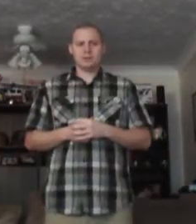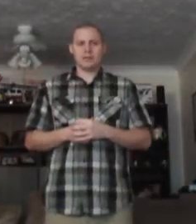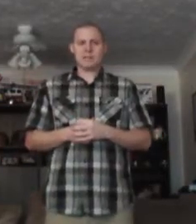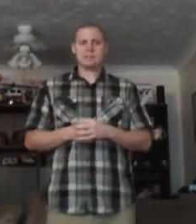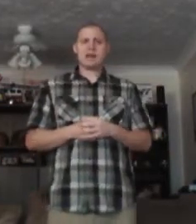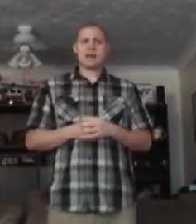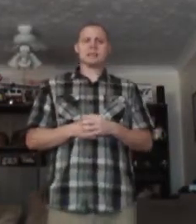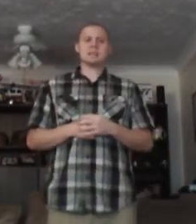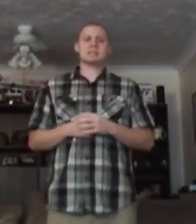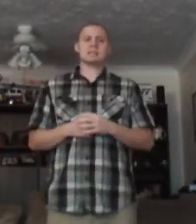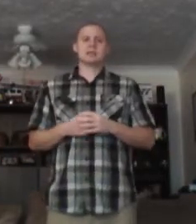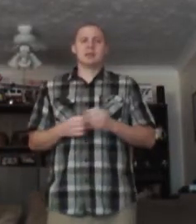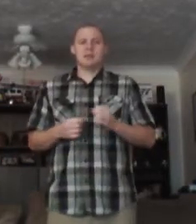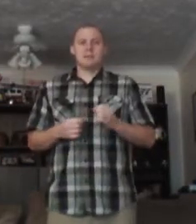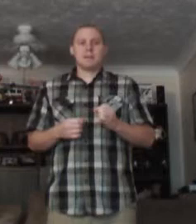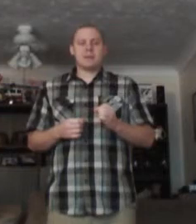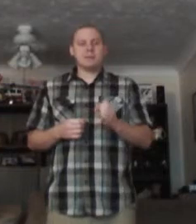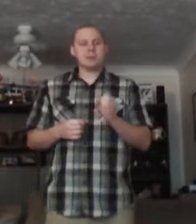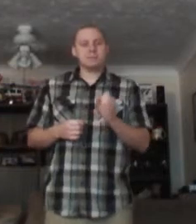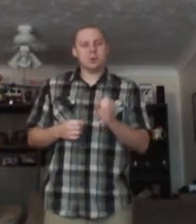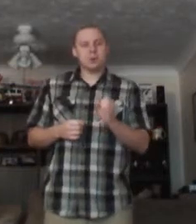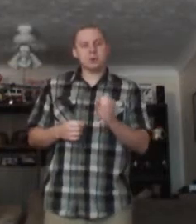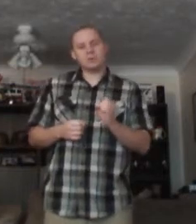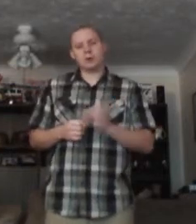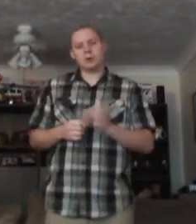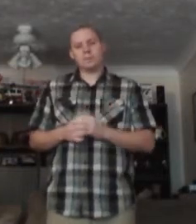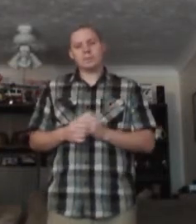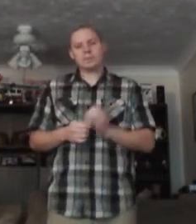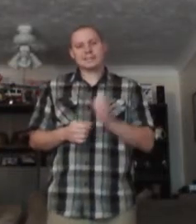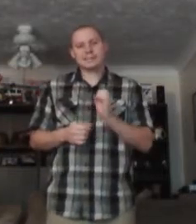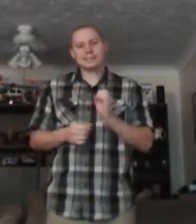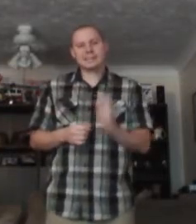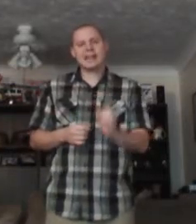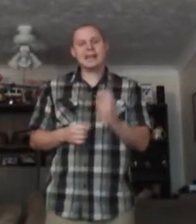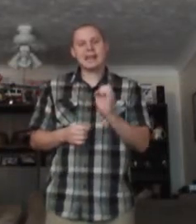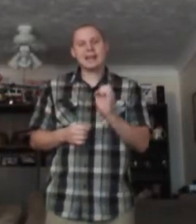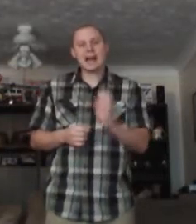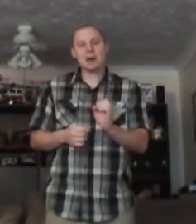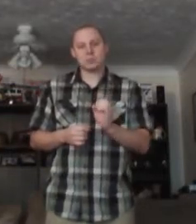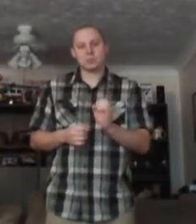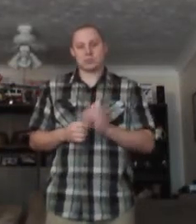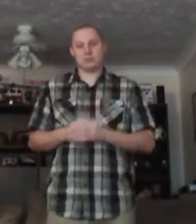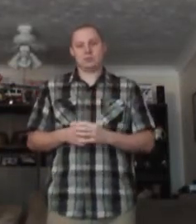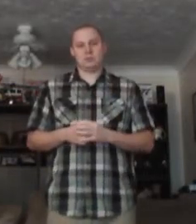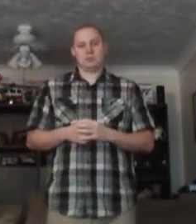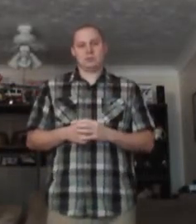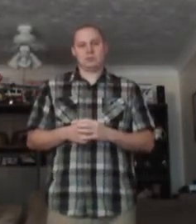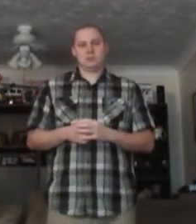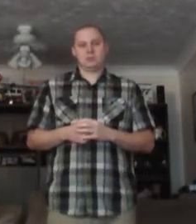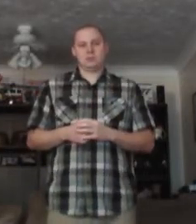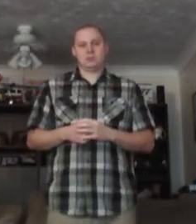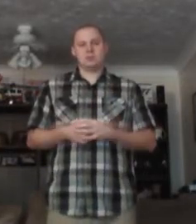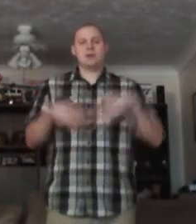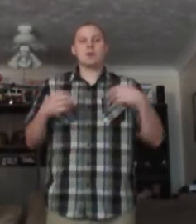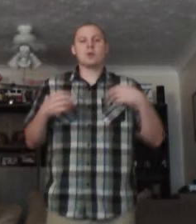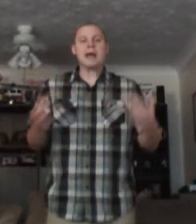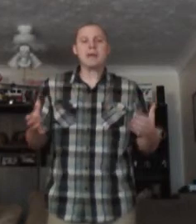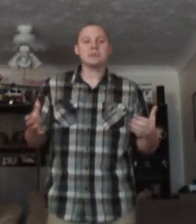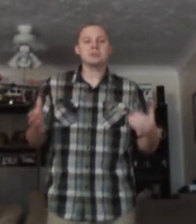Last but not least, and the most important of all, stay out. No matter what happens, do